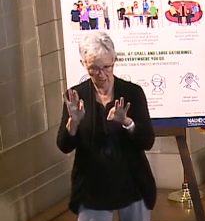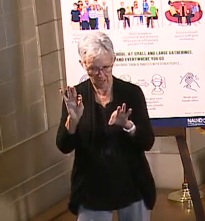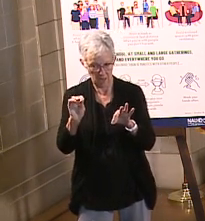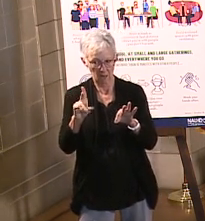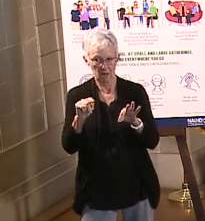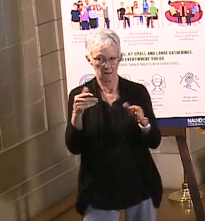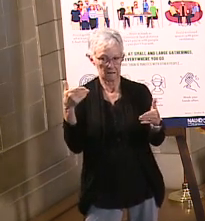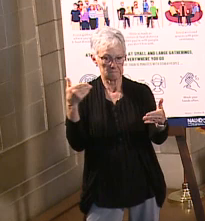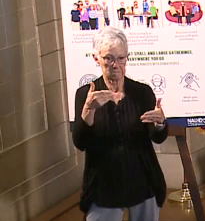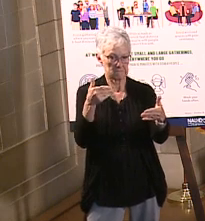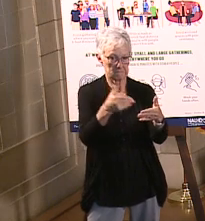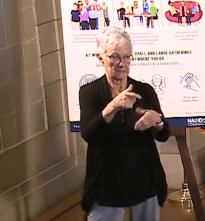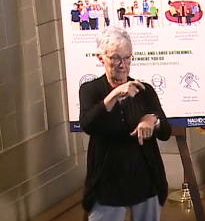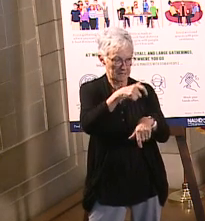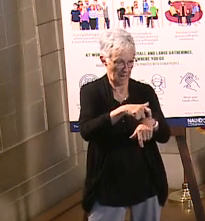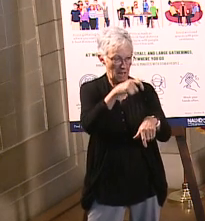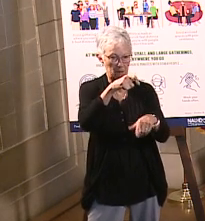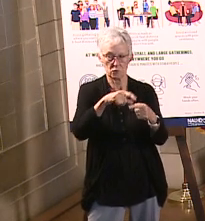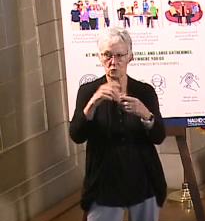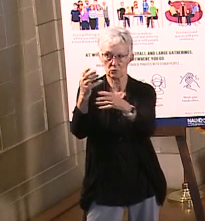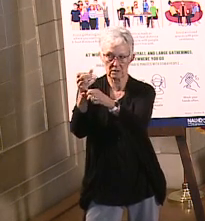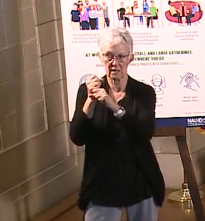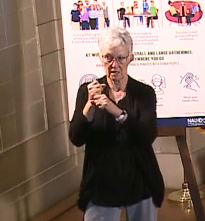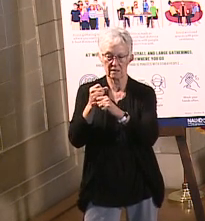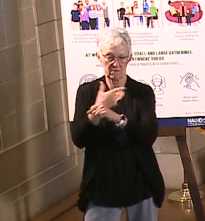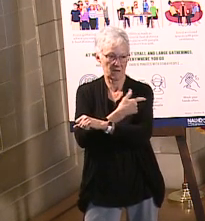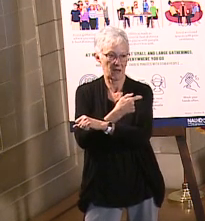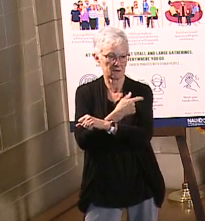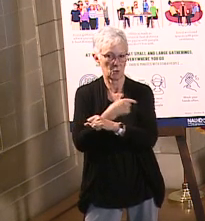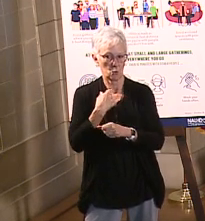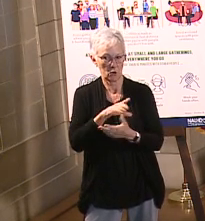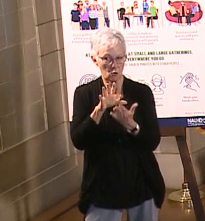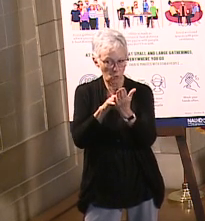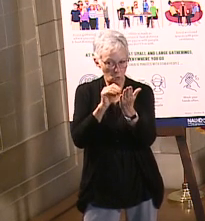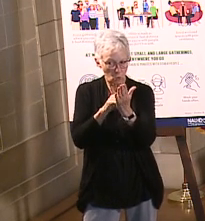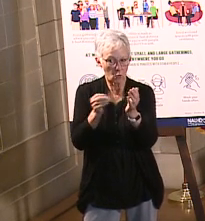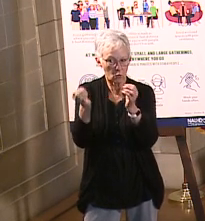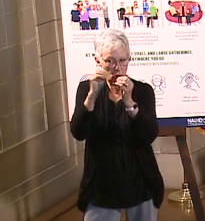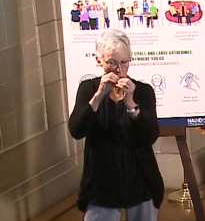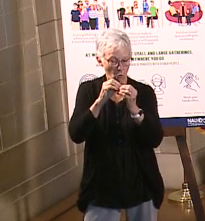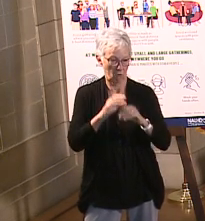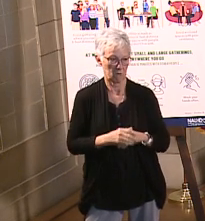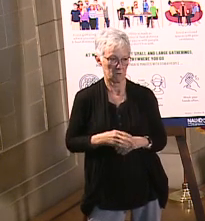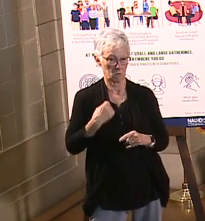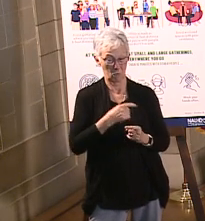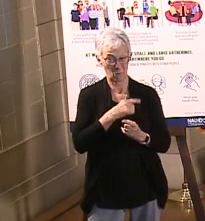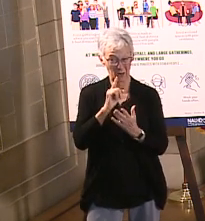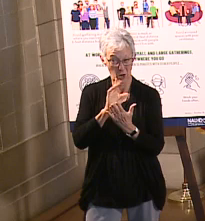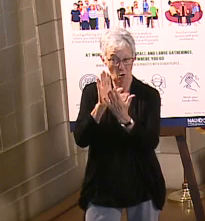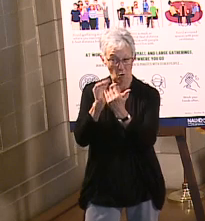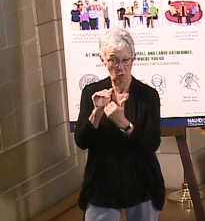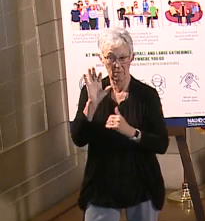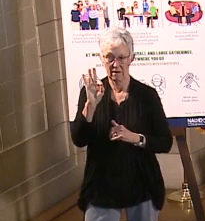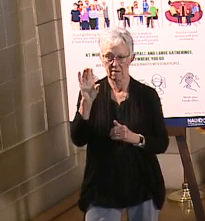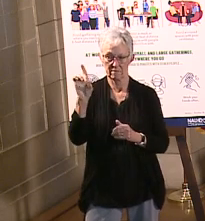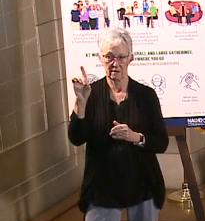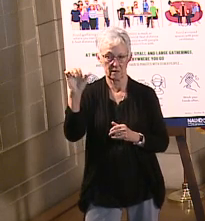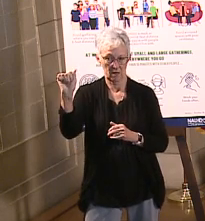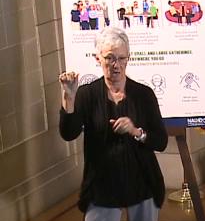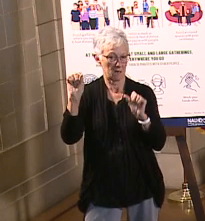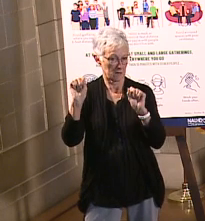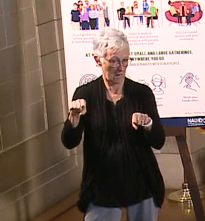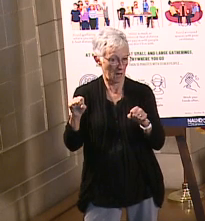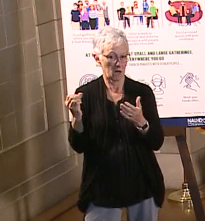closer to having potentially the vaccines here. So we're hoping that the FDA approves those emergency use authorizations, and we get the opportunity to